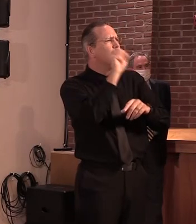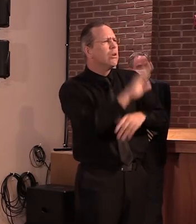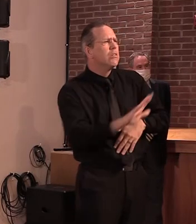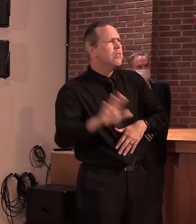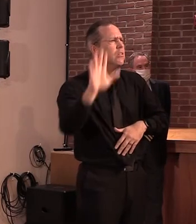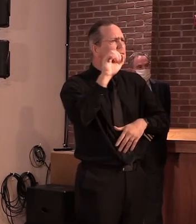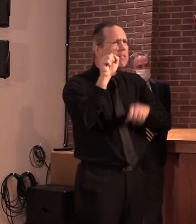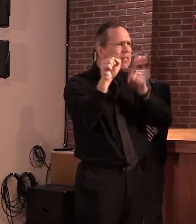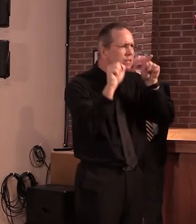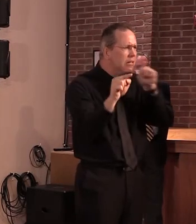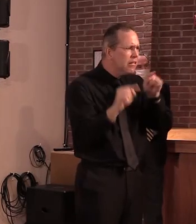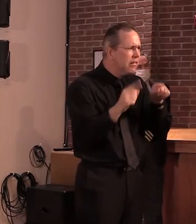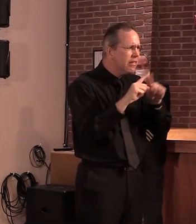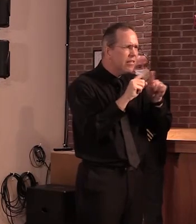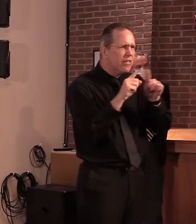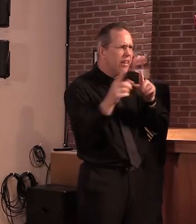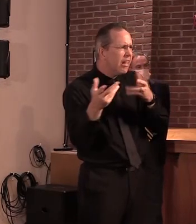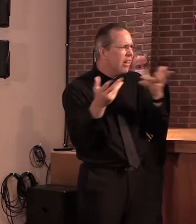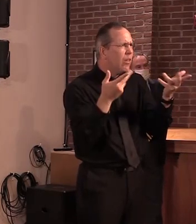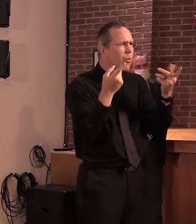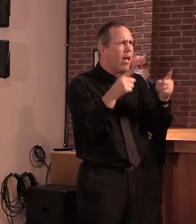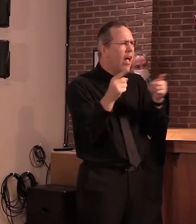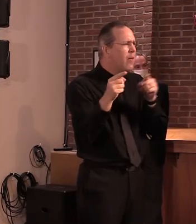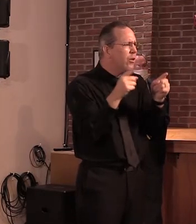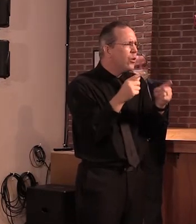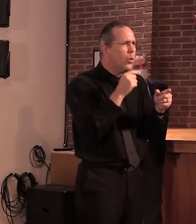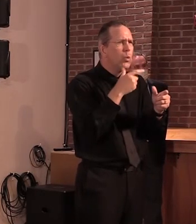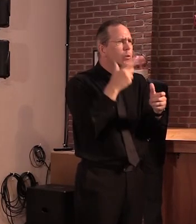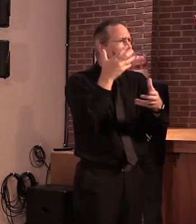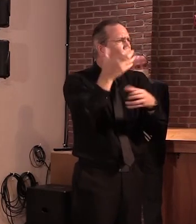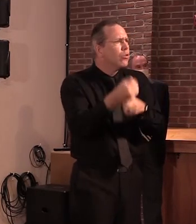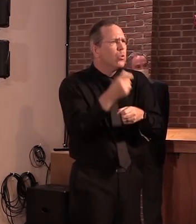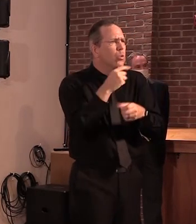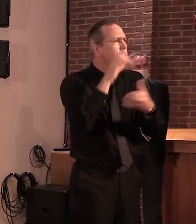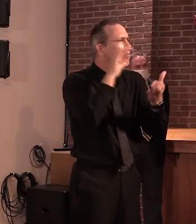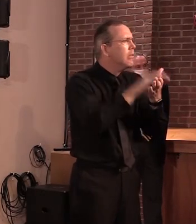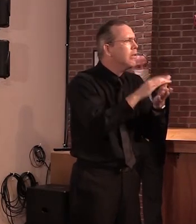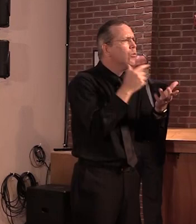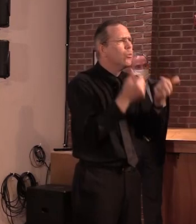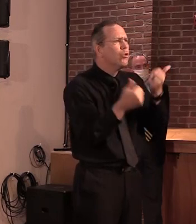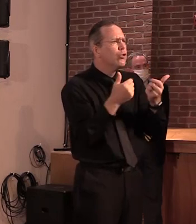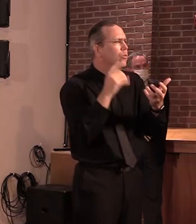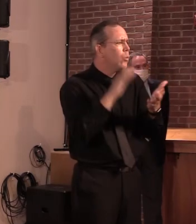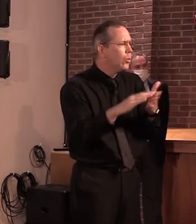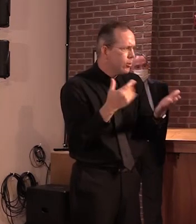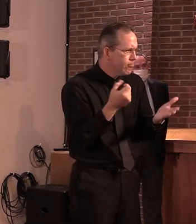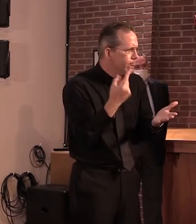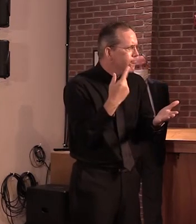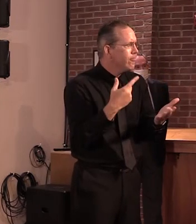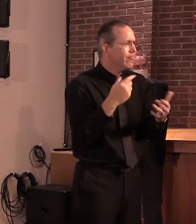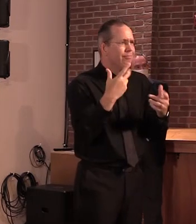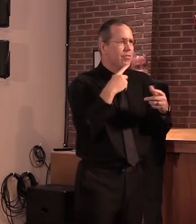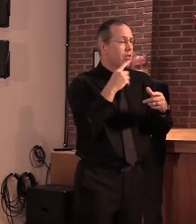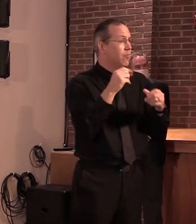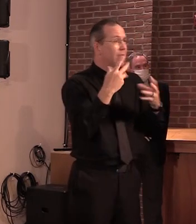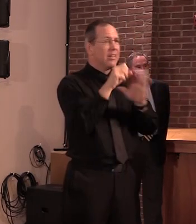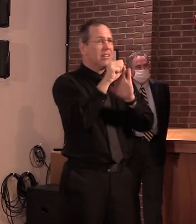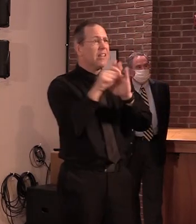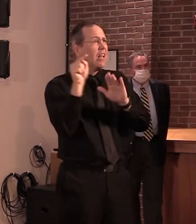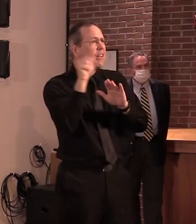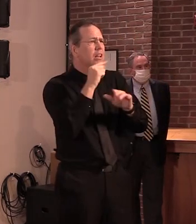is not at a place where they can safely reopen schools. But Vermont is uniquely poised to be moving